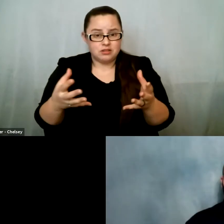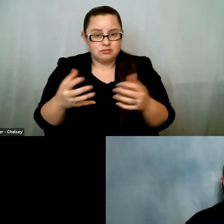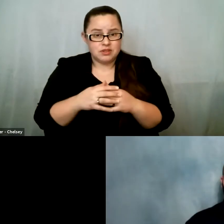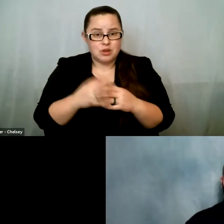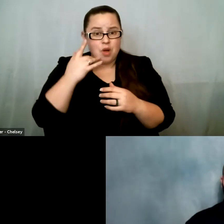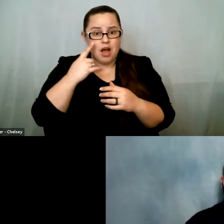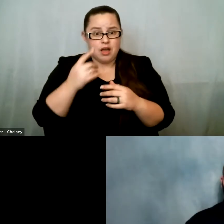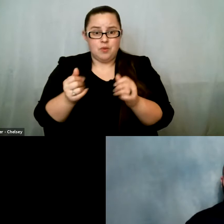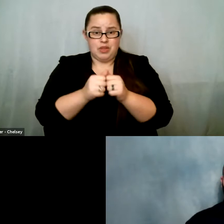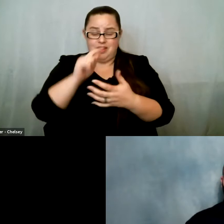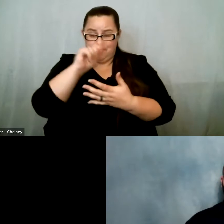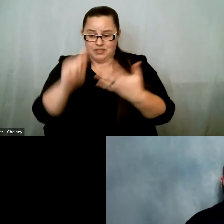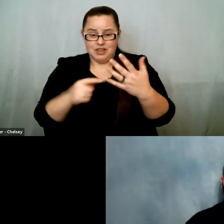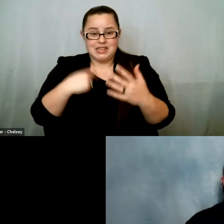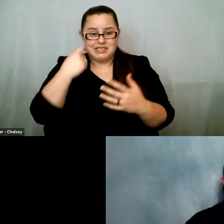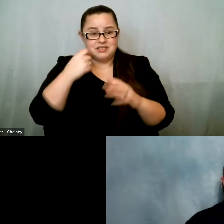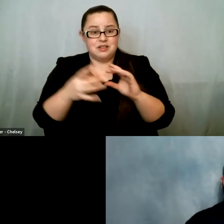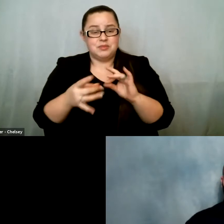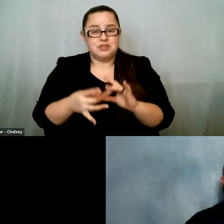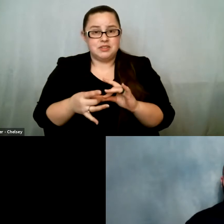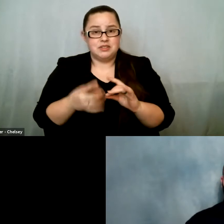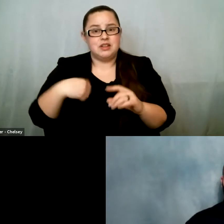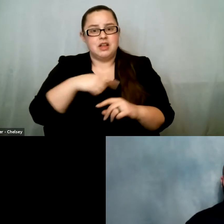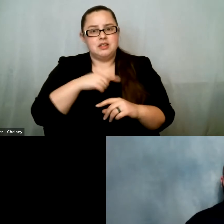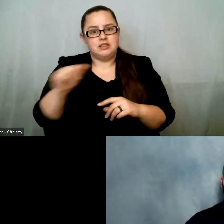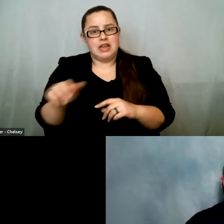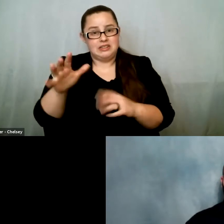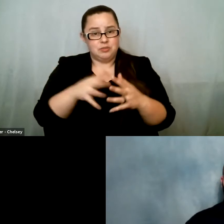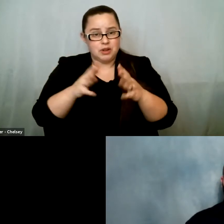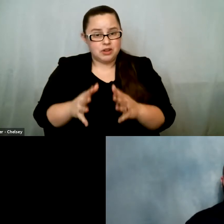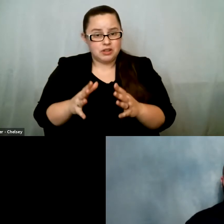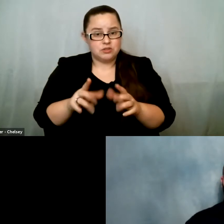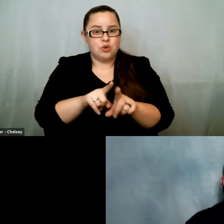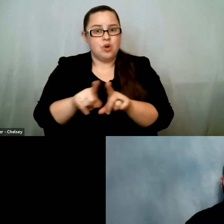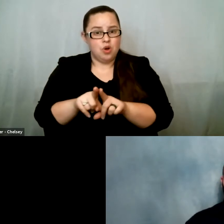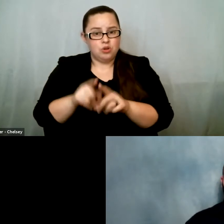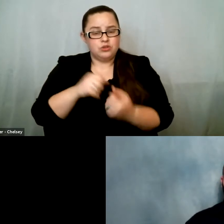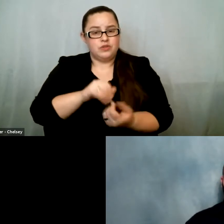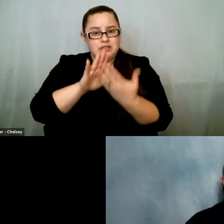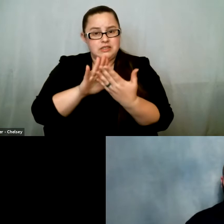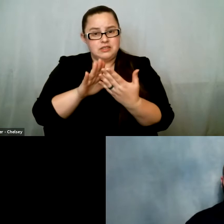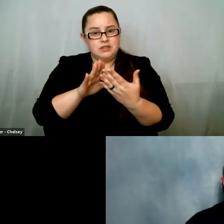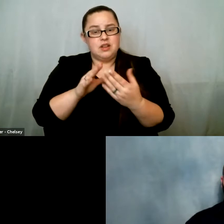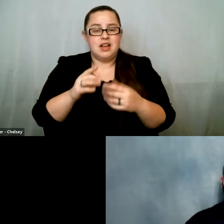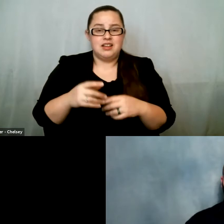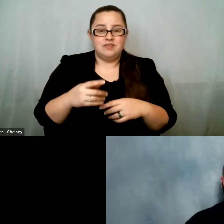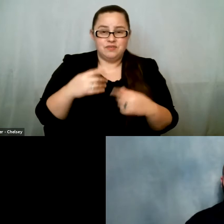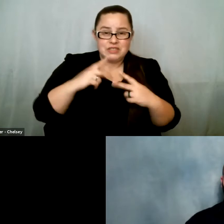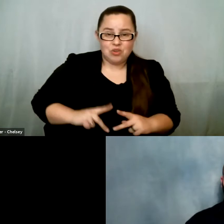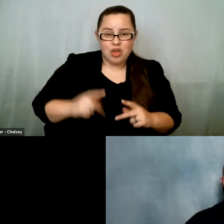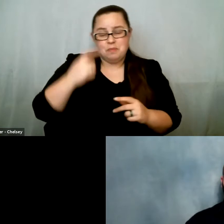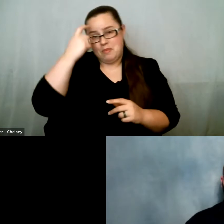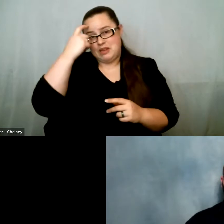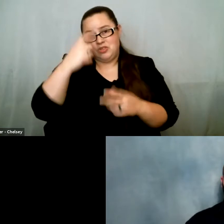that I just discussed, us Asian Americans are also facing additional physical and mental health harm. So many of us have